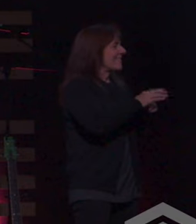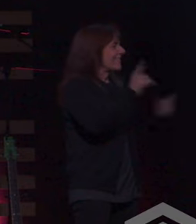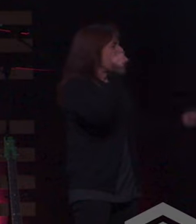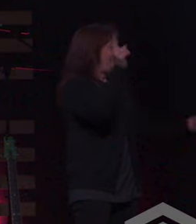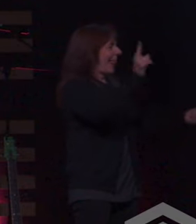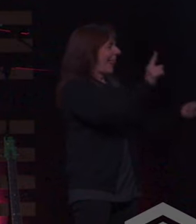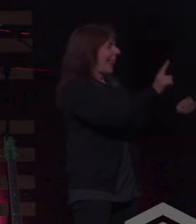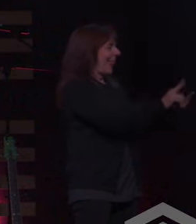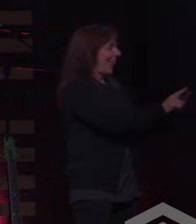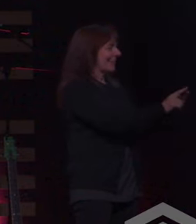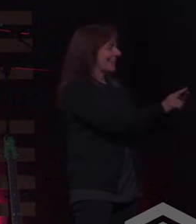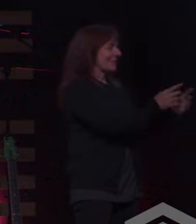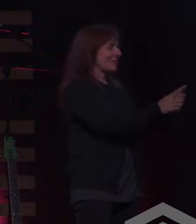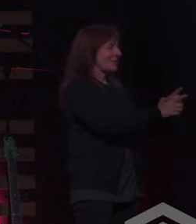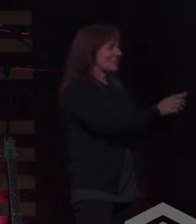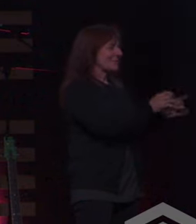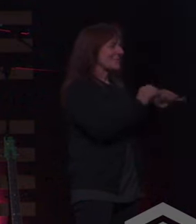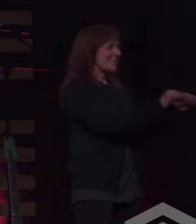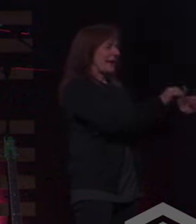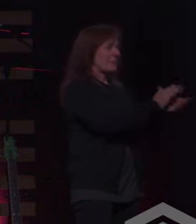stay married a whole lot longer.